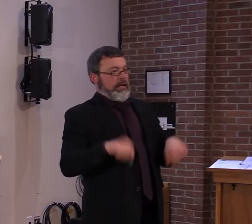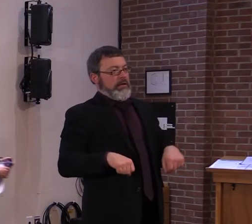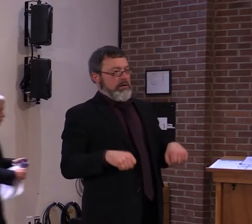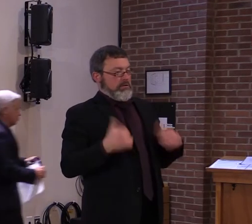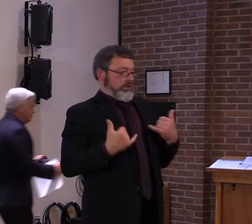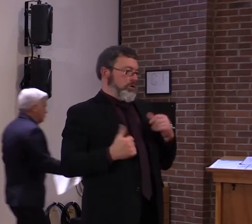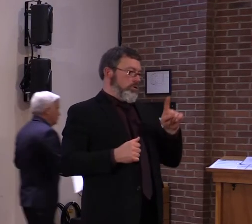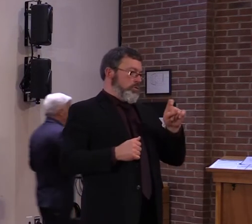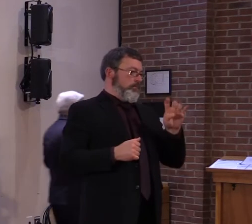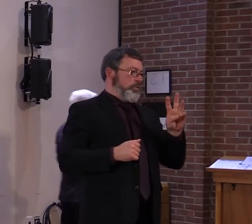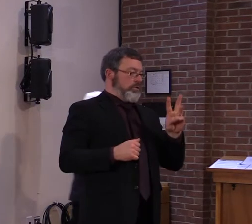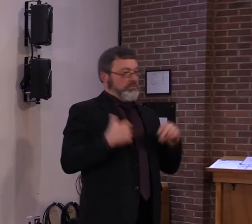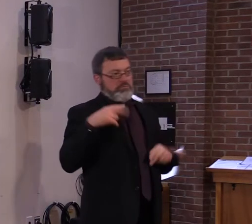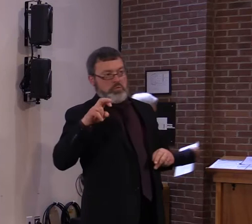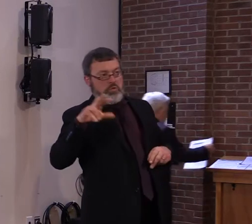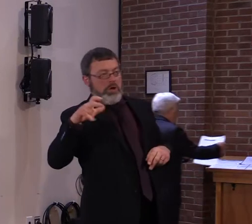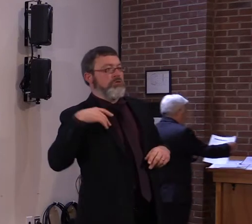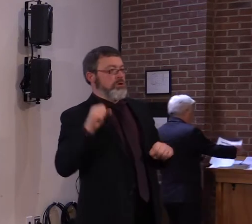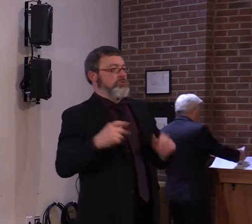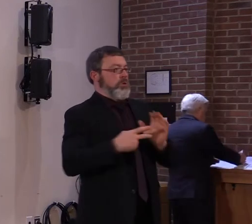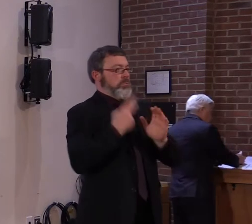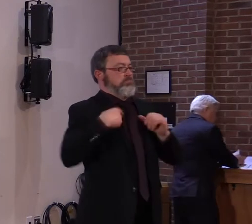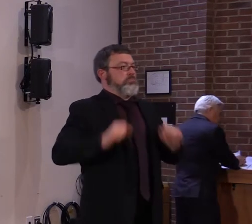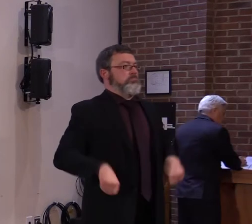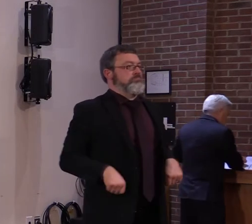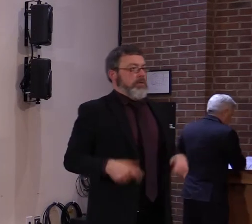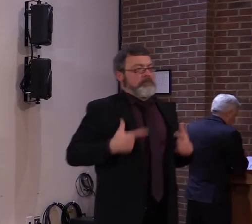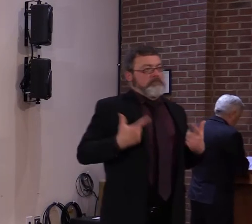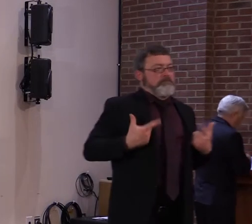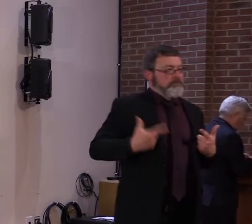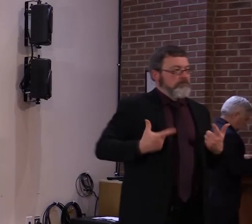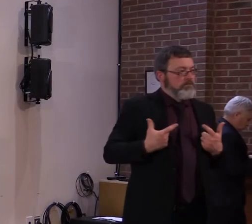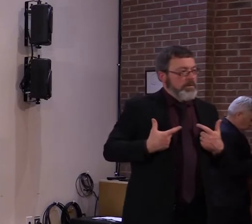Thank you. We move to Eric at the Times Argus.